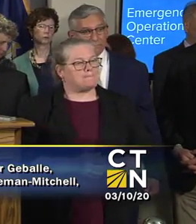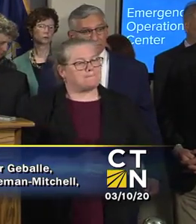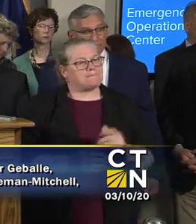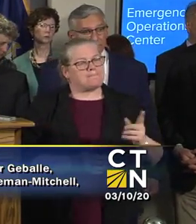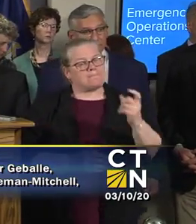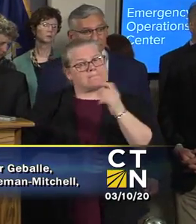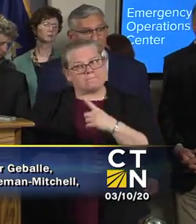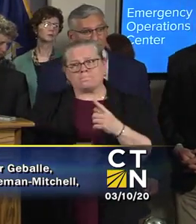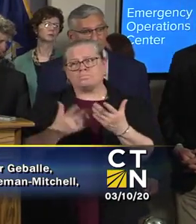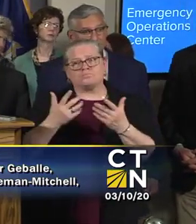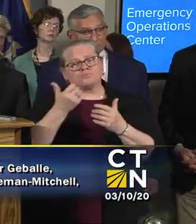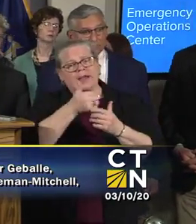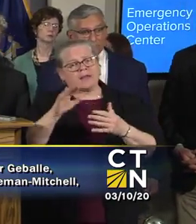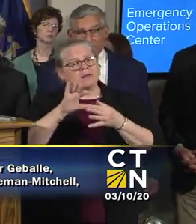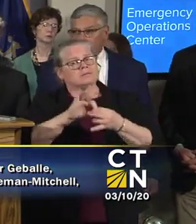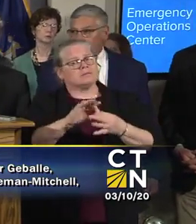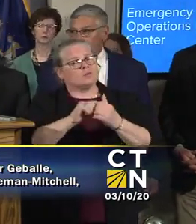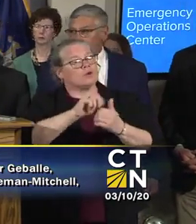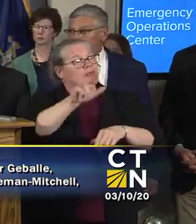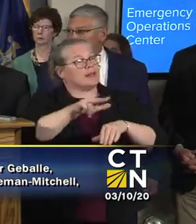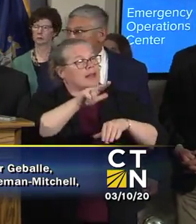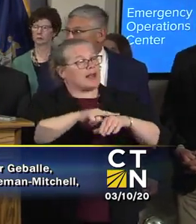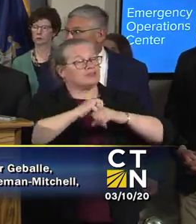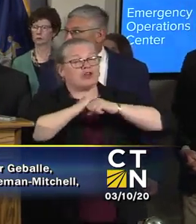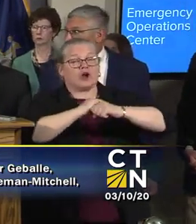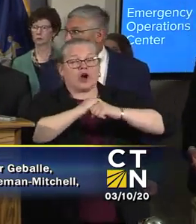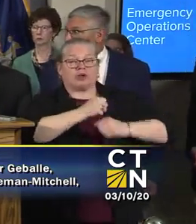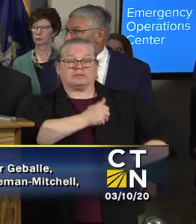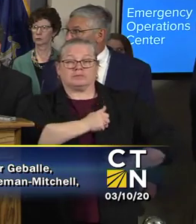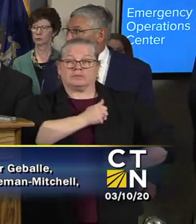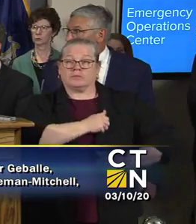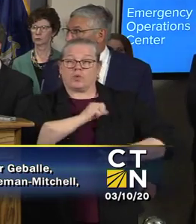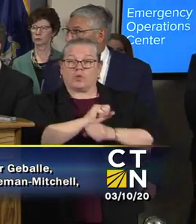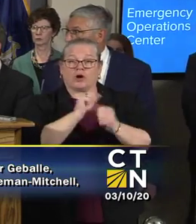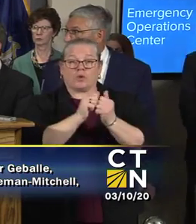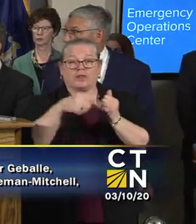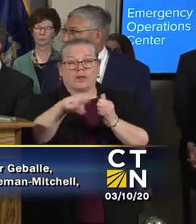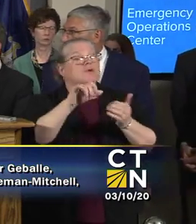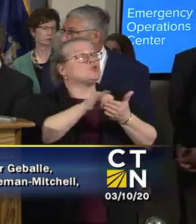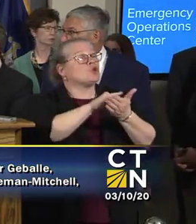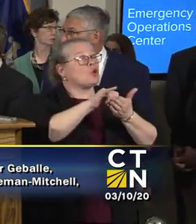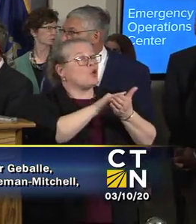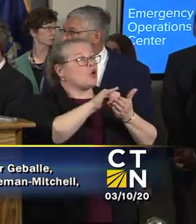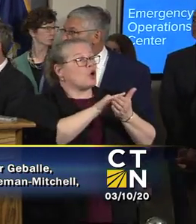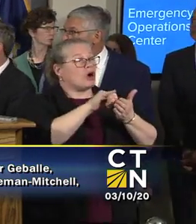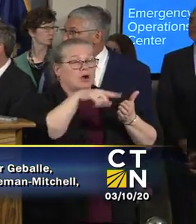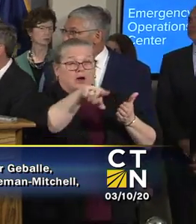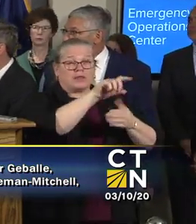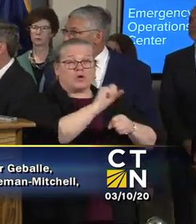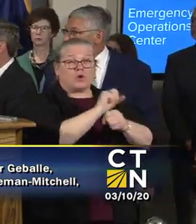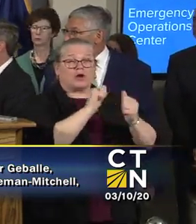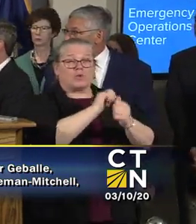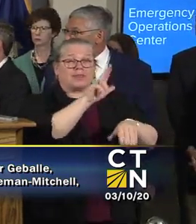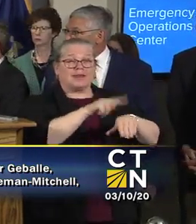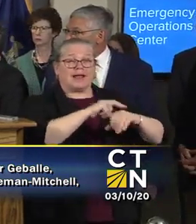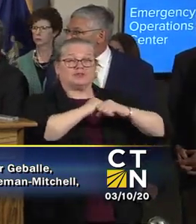the National Guard? Because in New York, they're doing that. Can you talk about what your speech travels